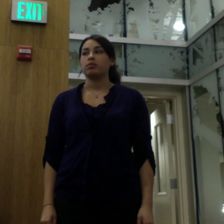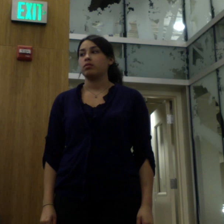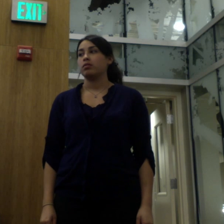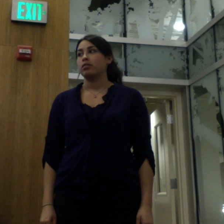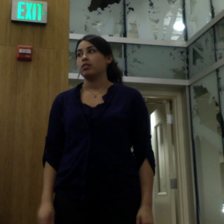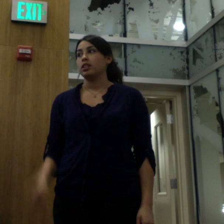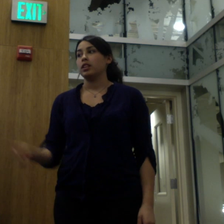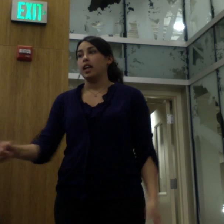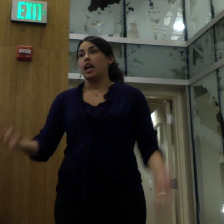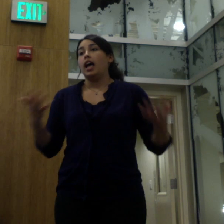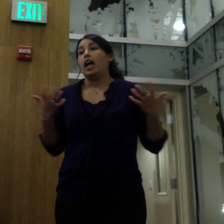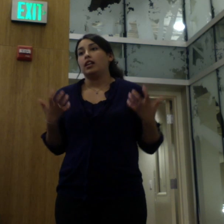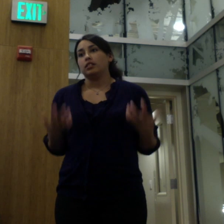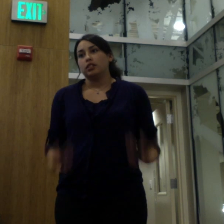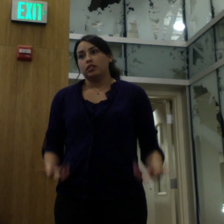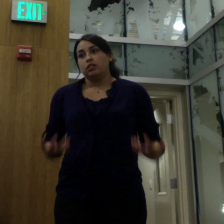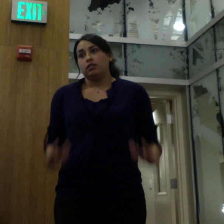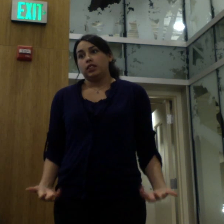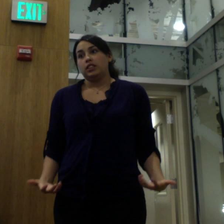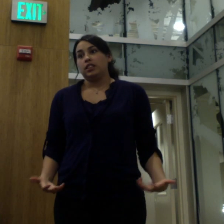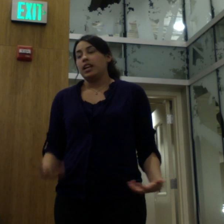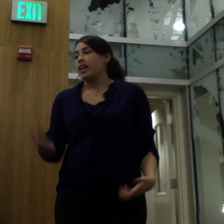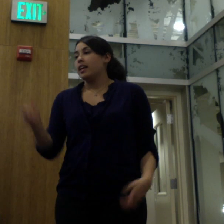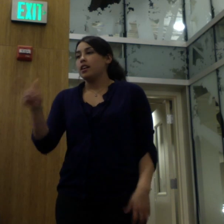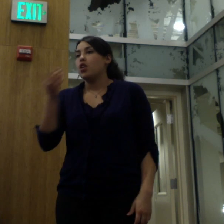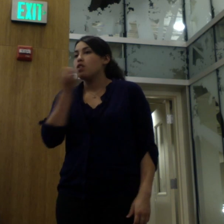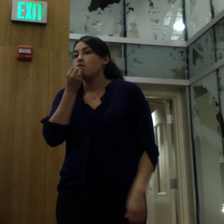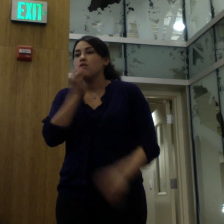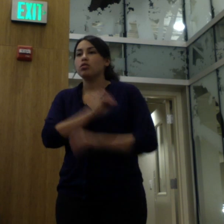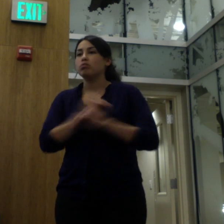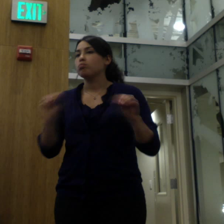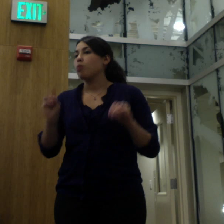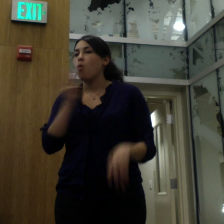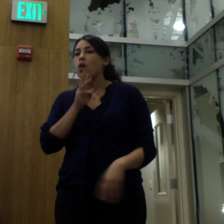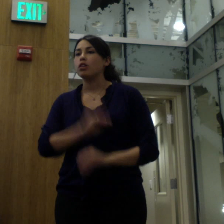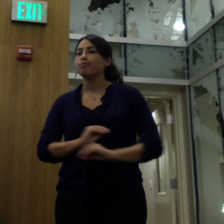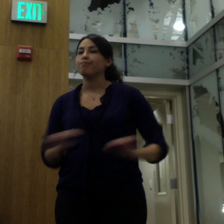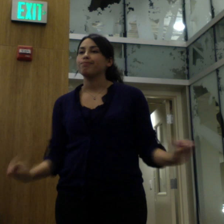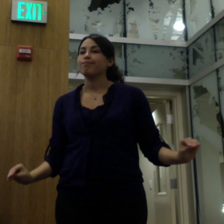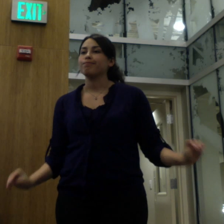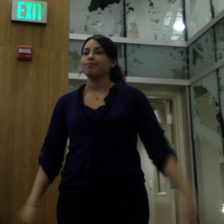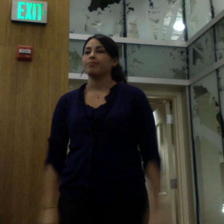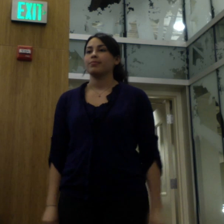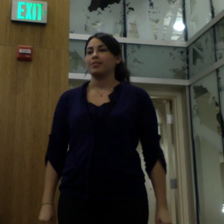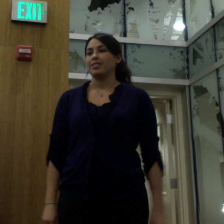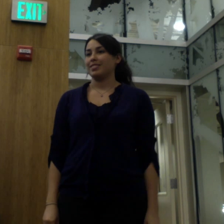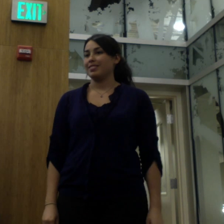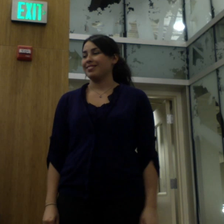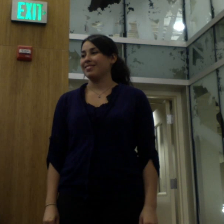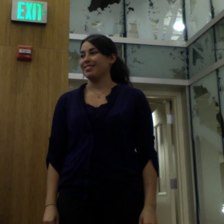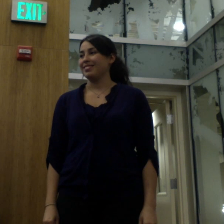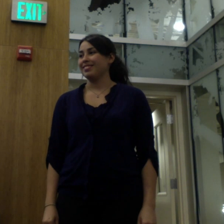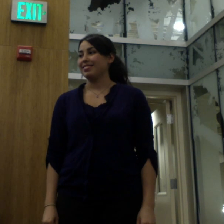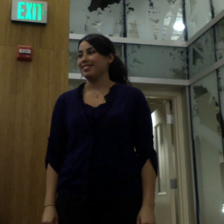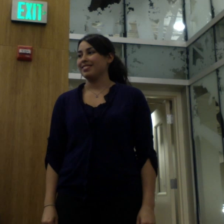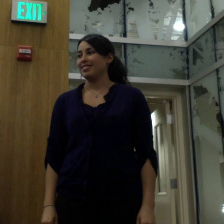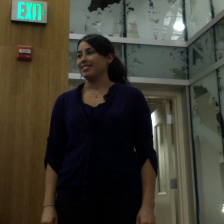It's heavy, and it doesn't have food, it doesn't have water. All right?